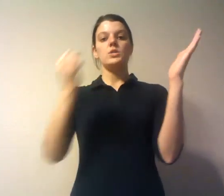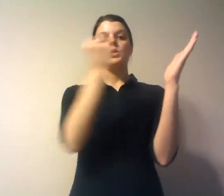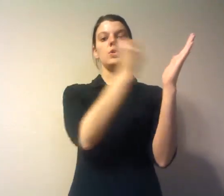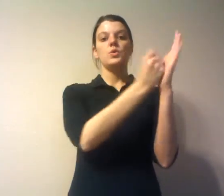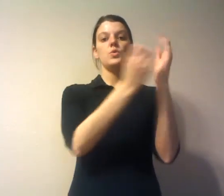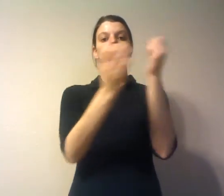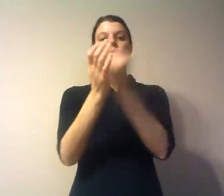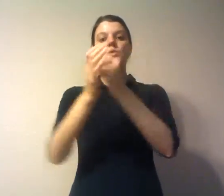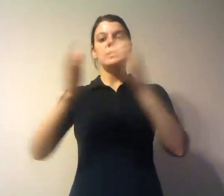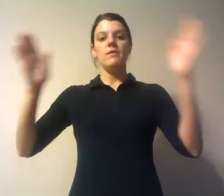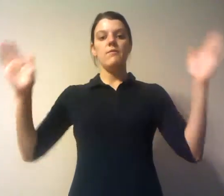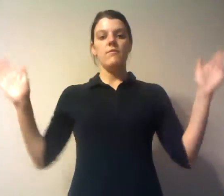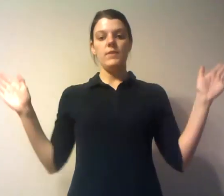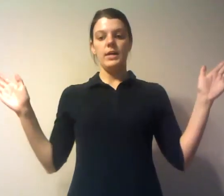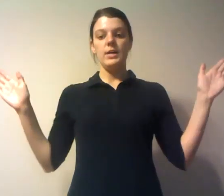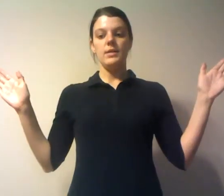Christ crucified,